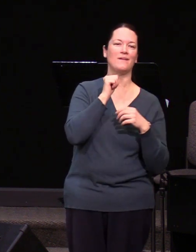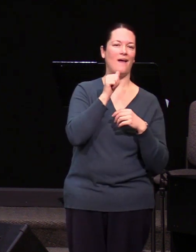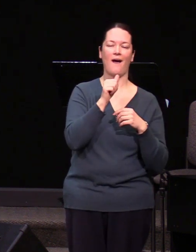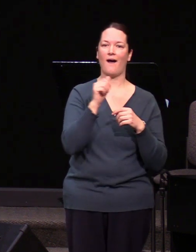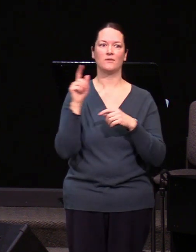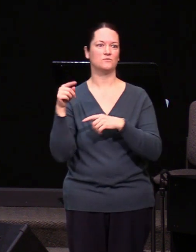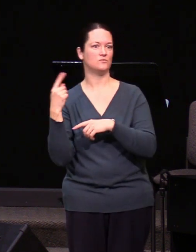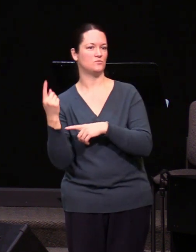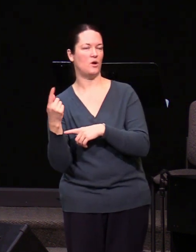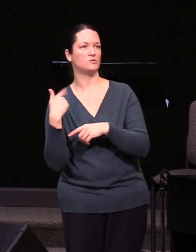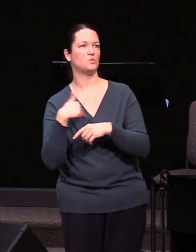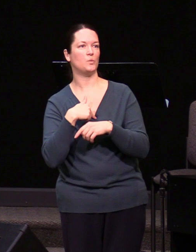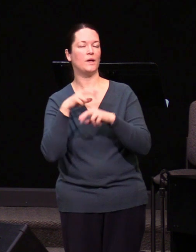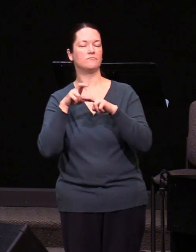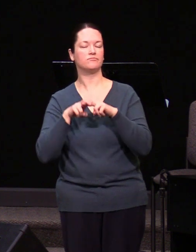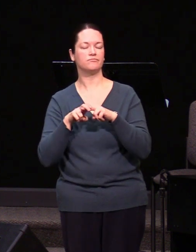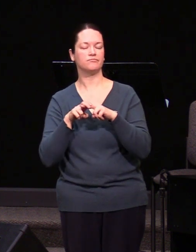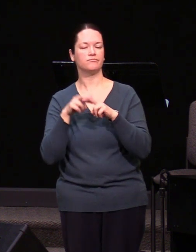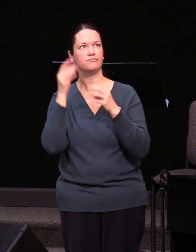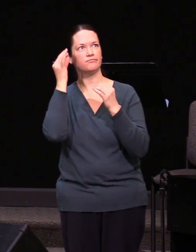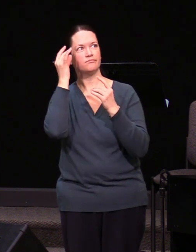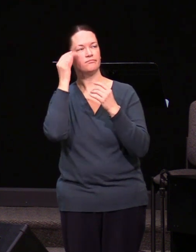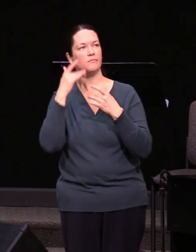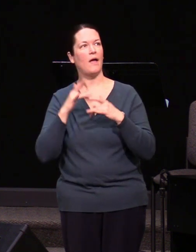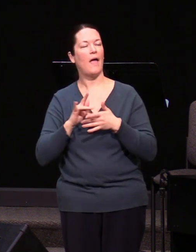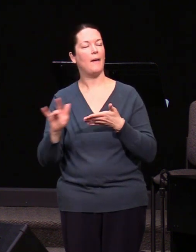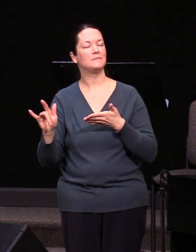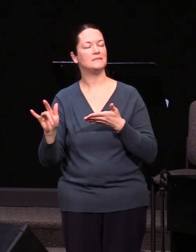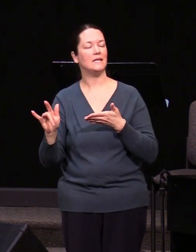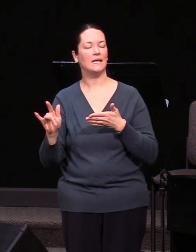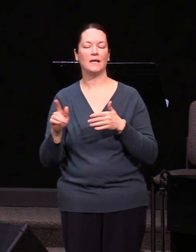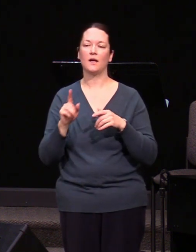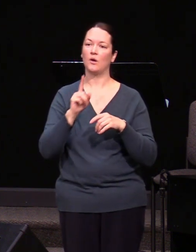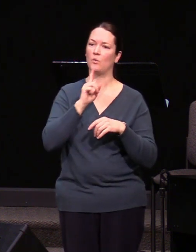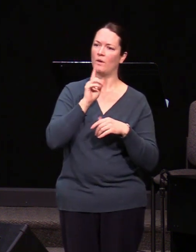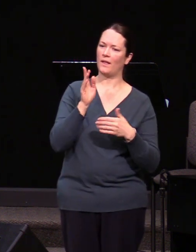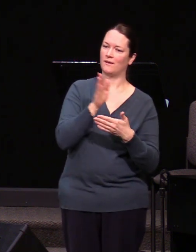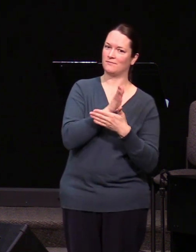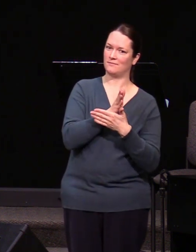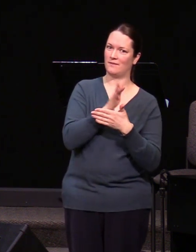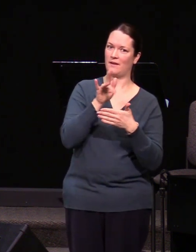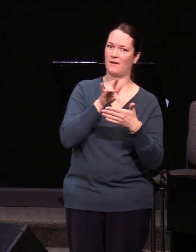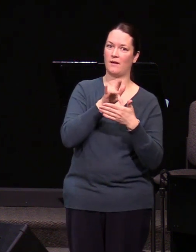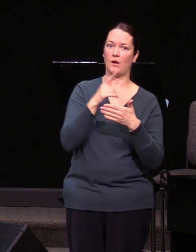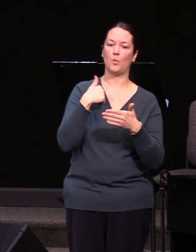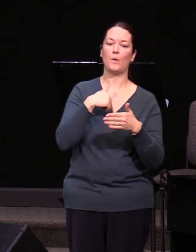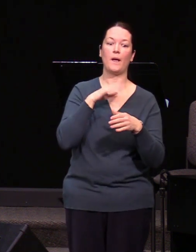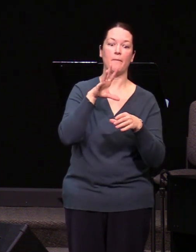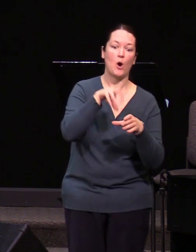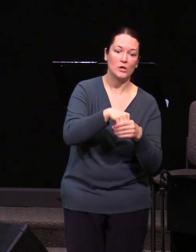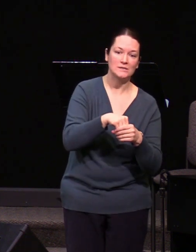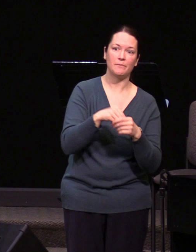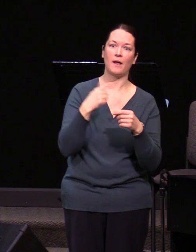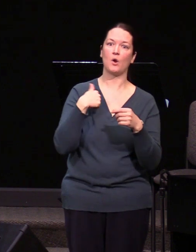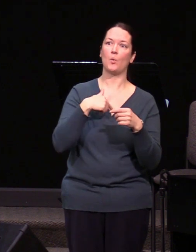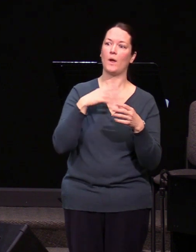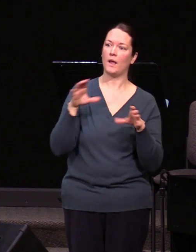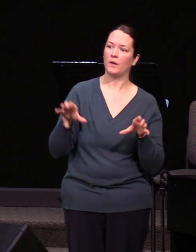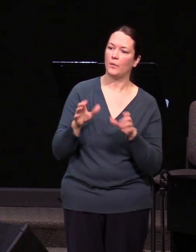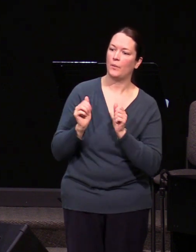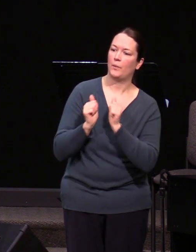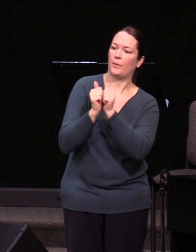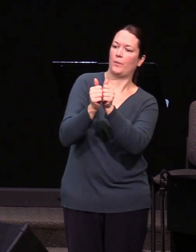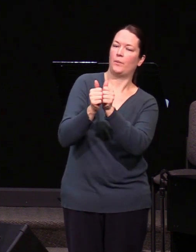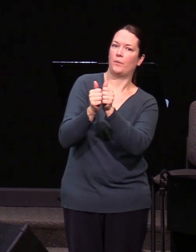simply that we sit and dwell in emptiness, but rather that we participate, come alongside the